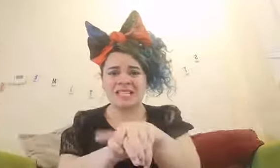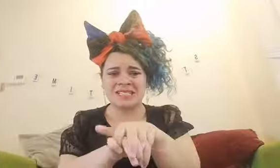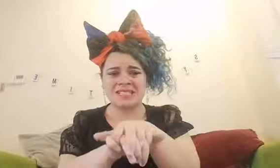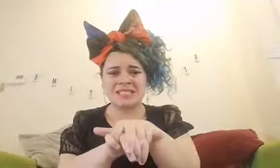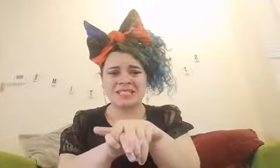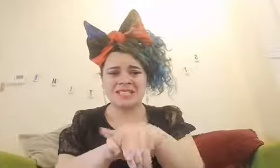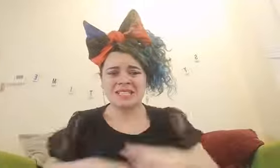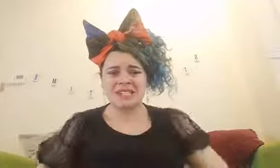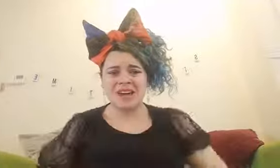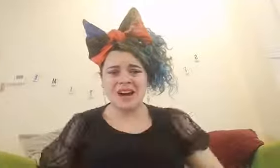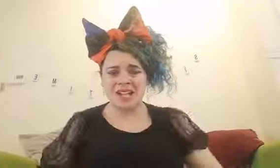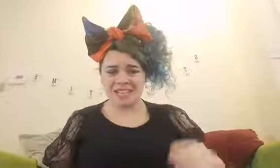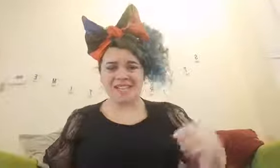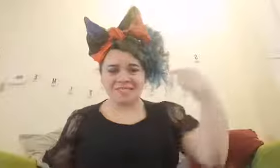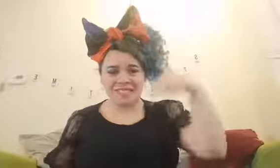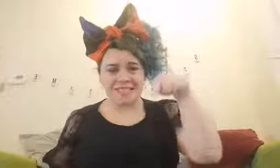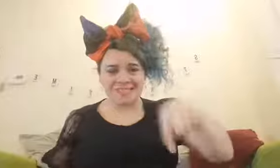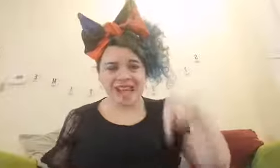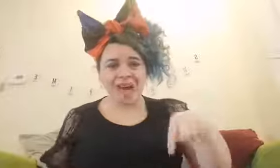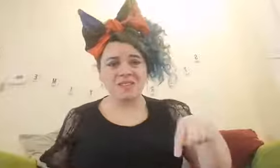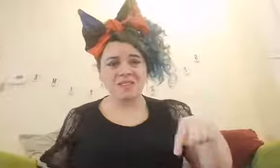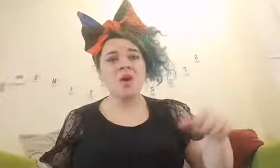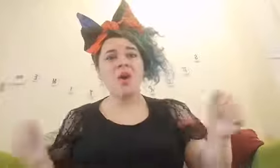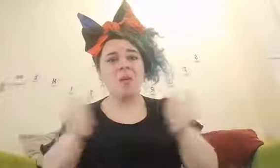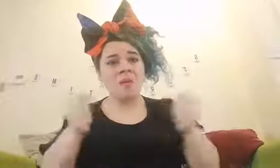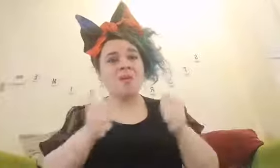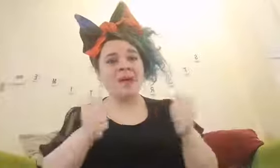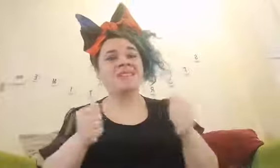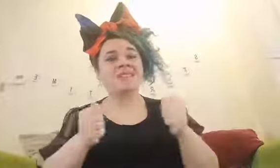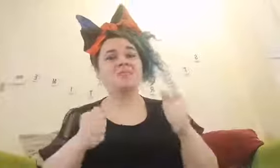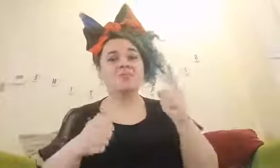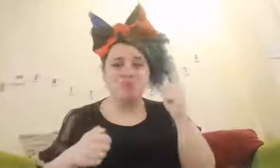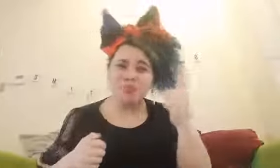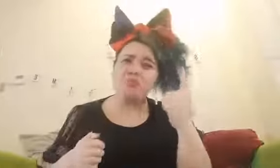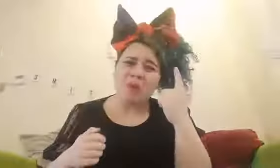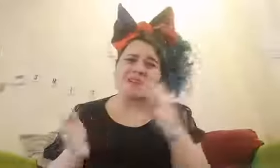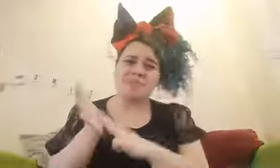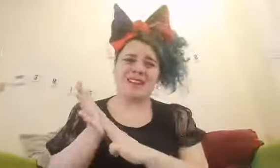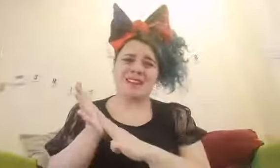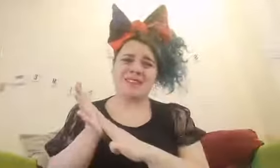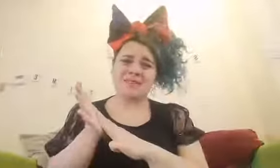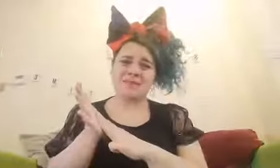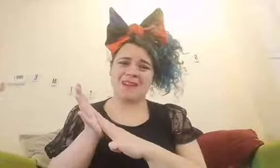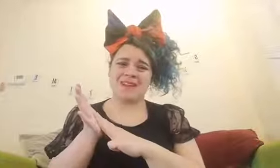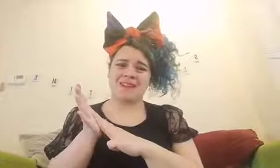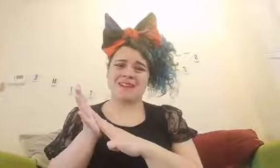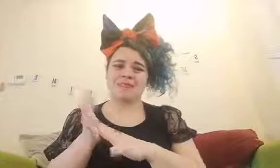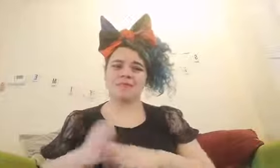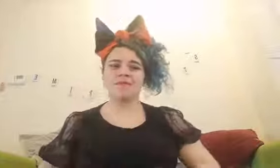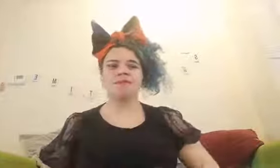Turtle, I need to get down. Wait, 1 minute for me.